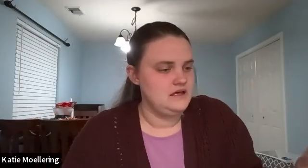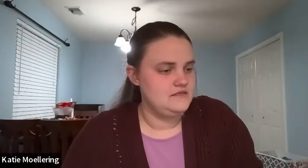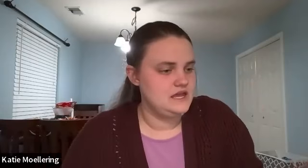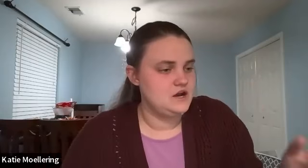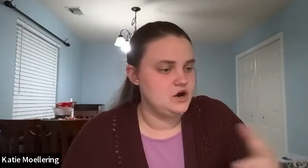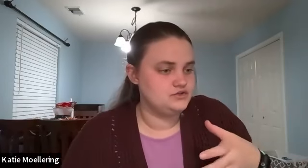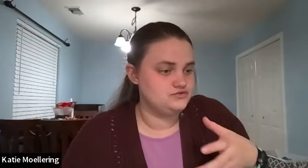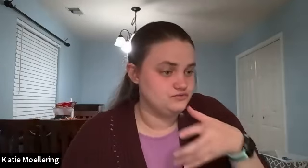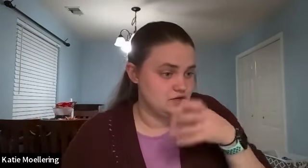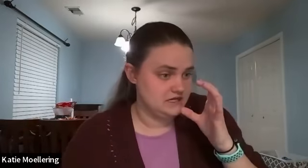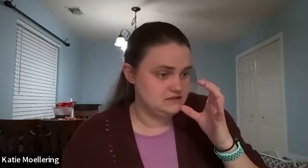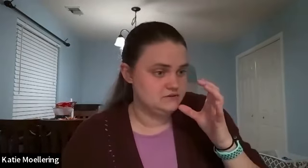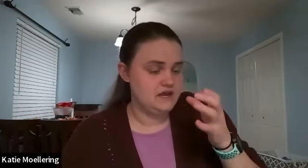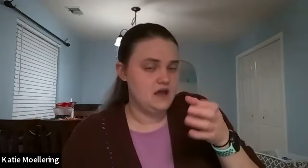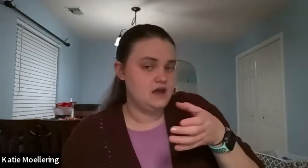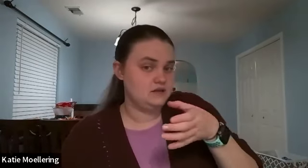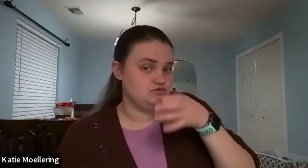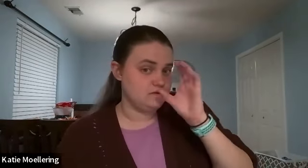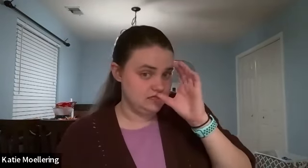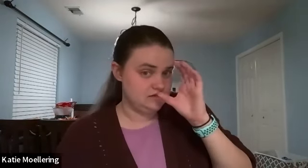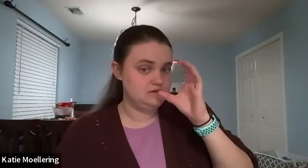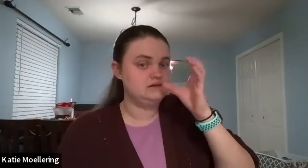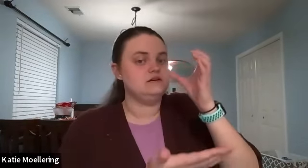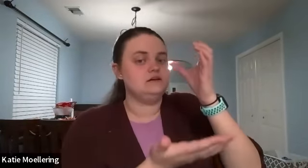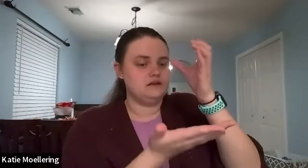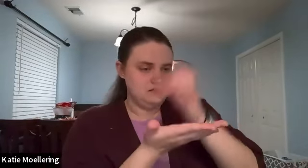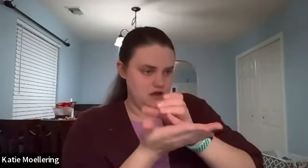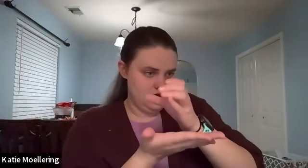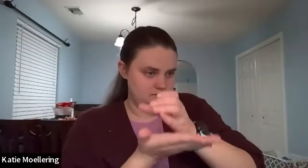And then our drinks. So we had drink, cup,